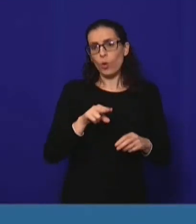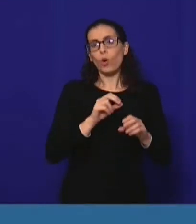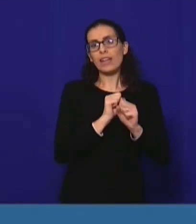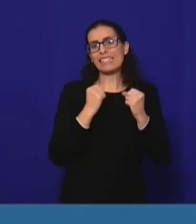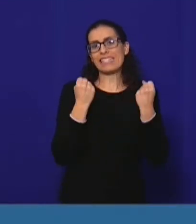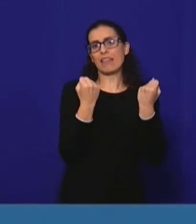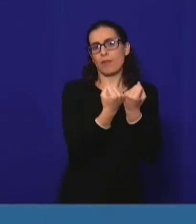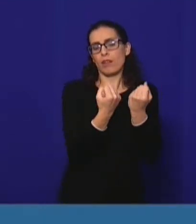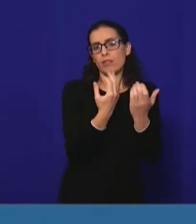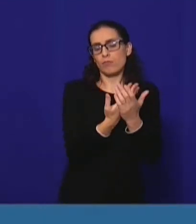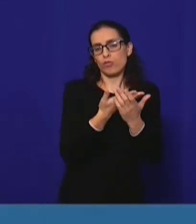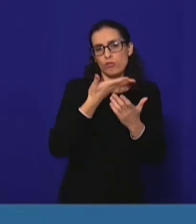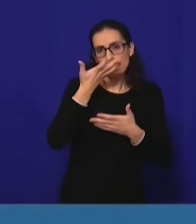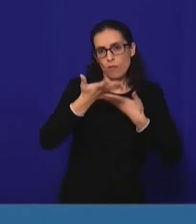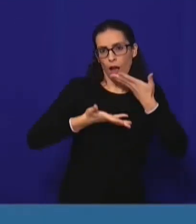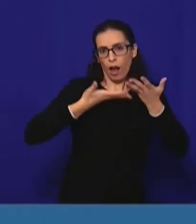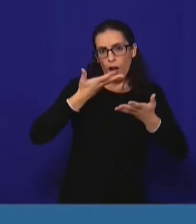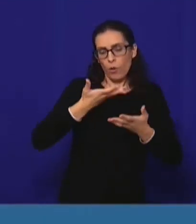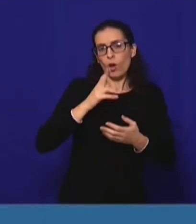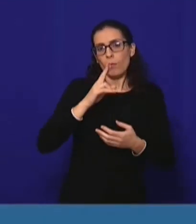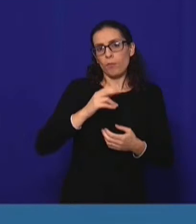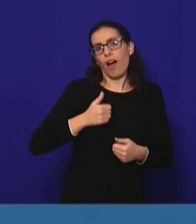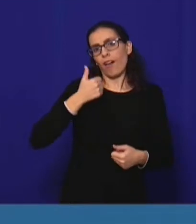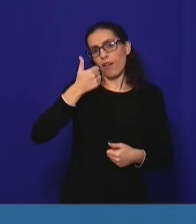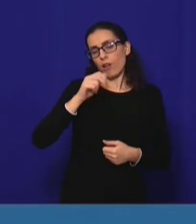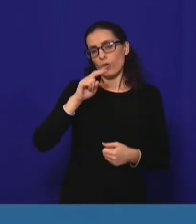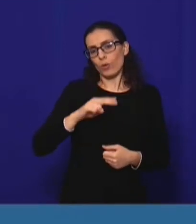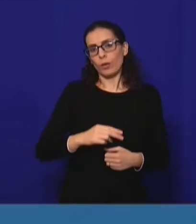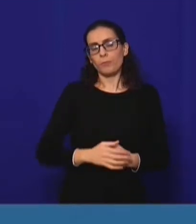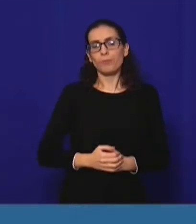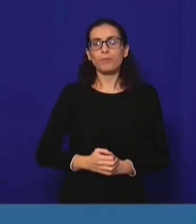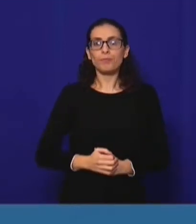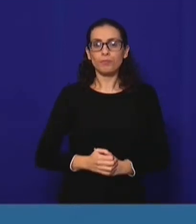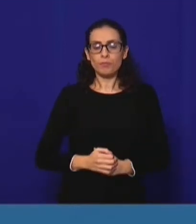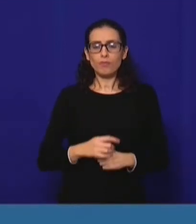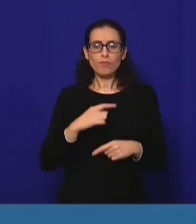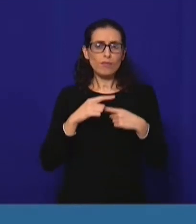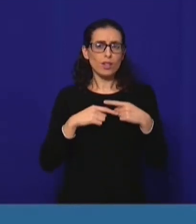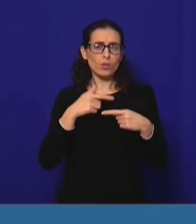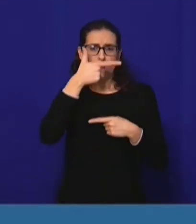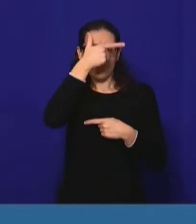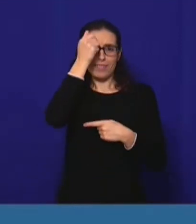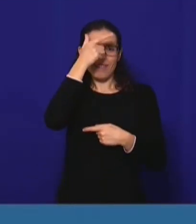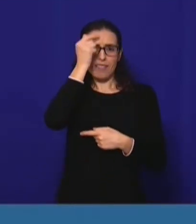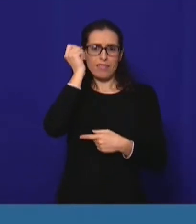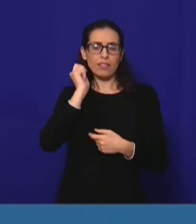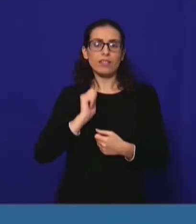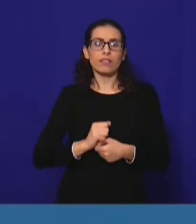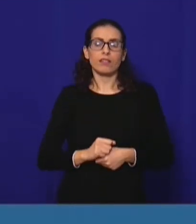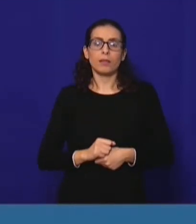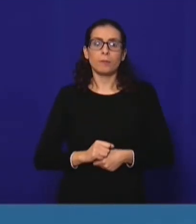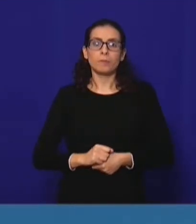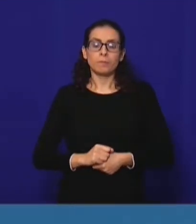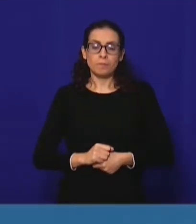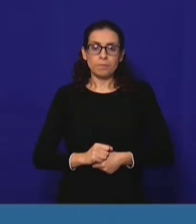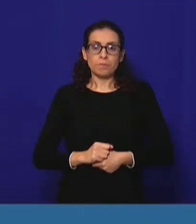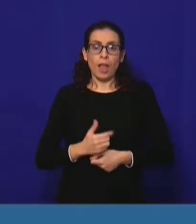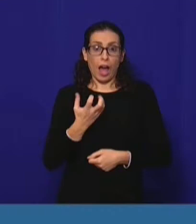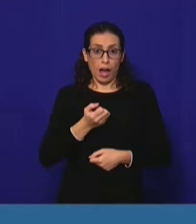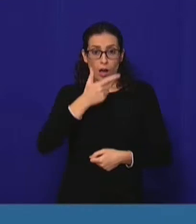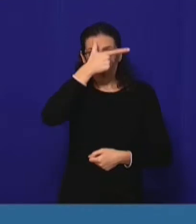nistgħu nagħtuhom iktar informazzjoni wkoll. Fuq it-testijiet, aħna bħalissa li hawn testijiet li